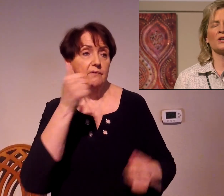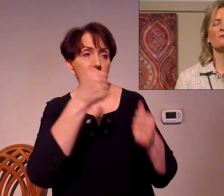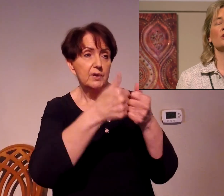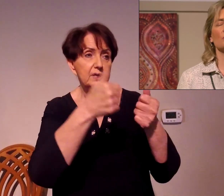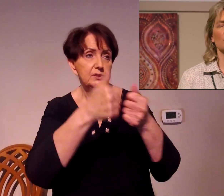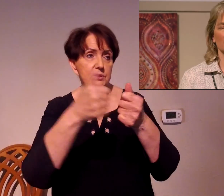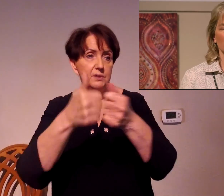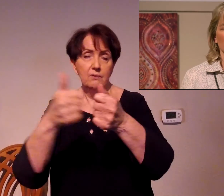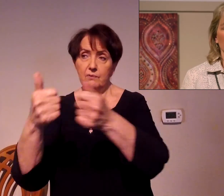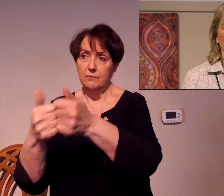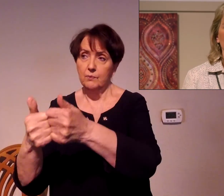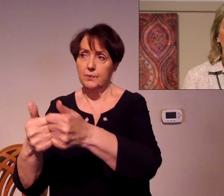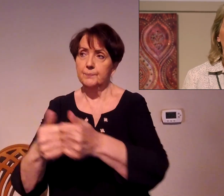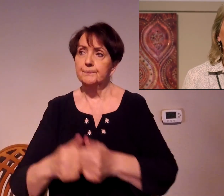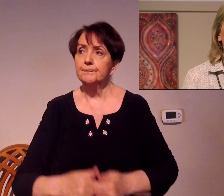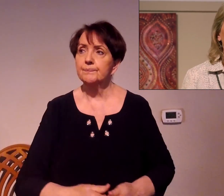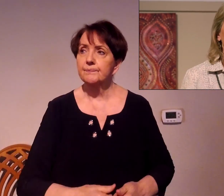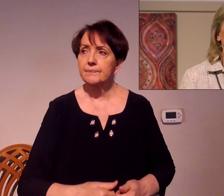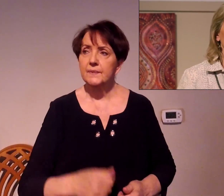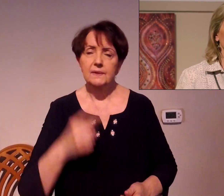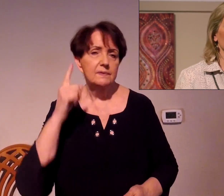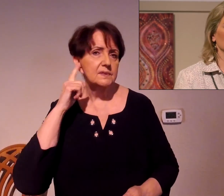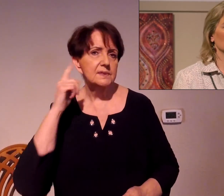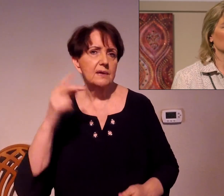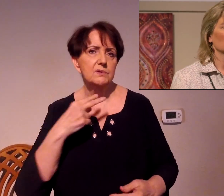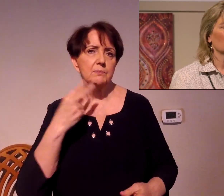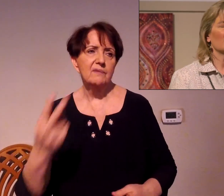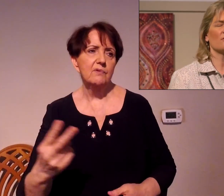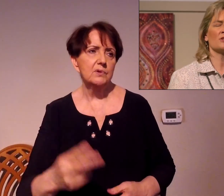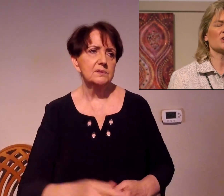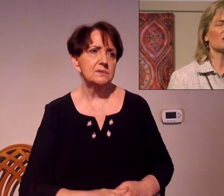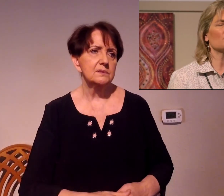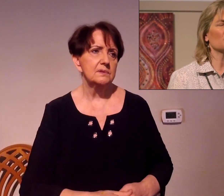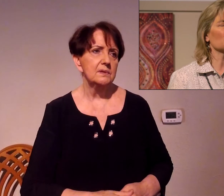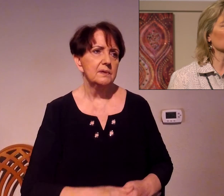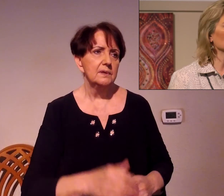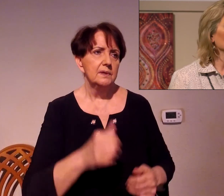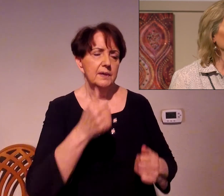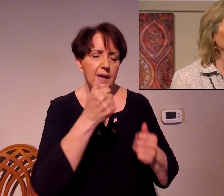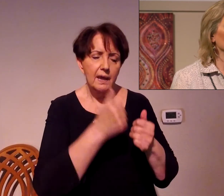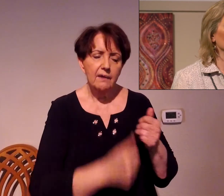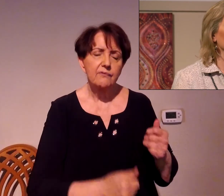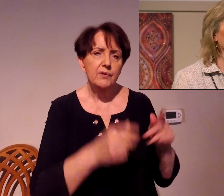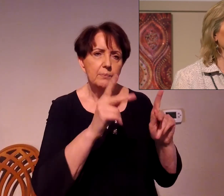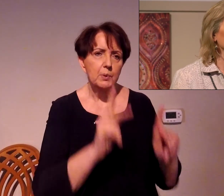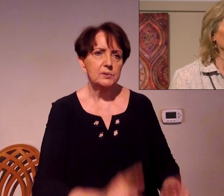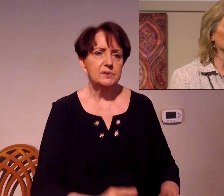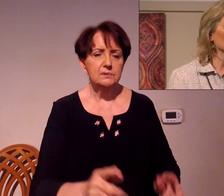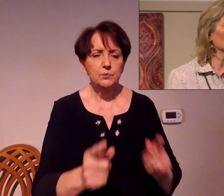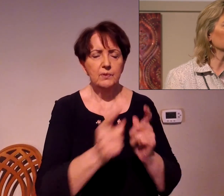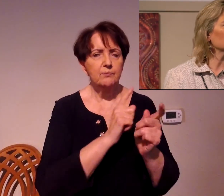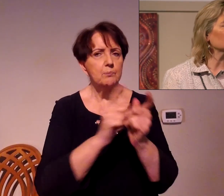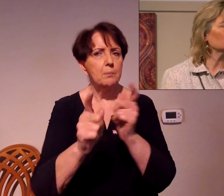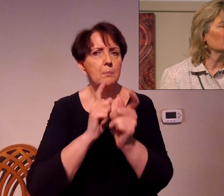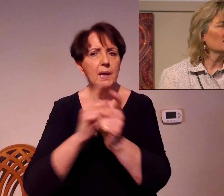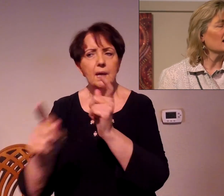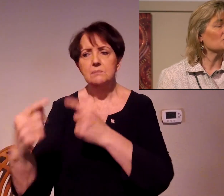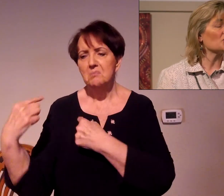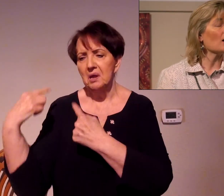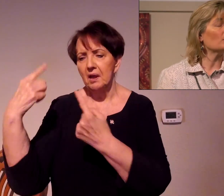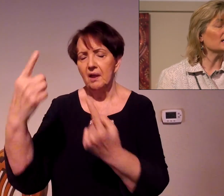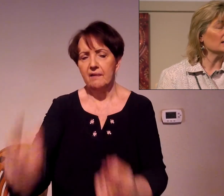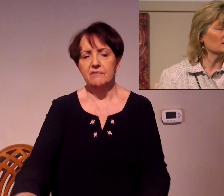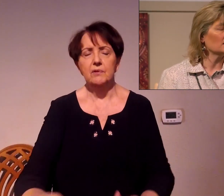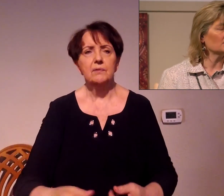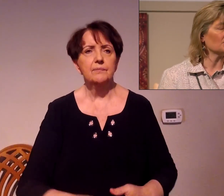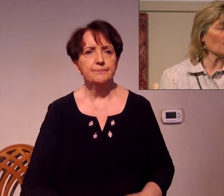every one of you. And the sound of my voice, and every single person we've ever met, who's ever lived, and